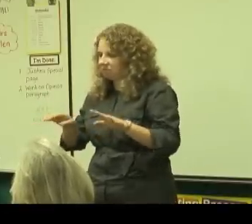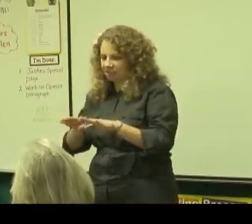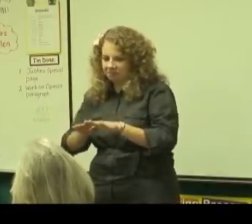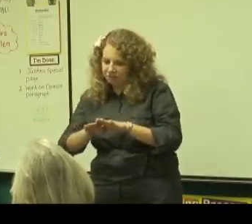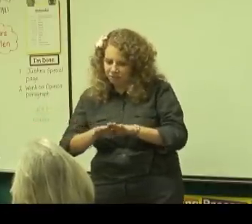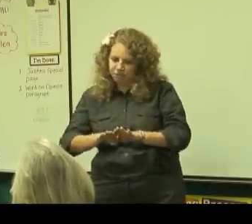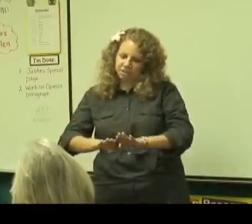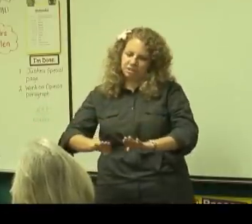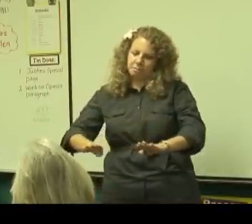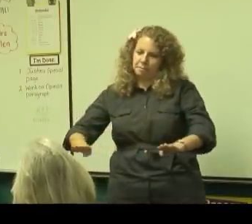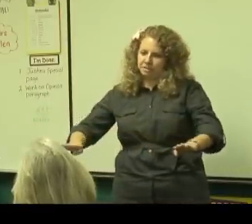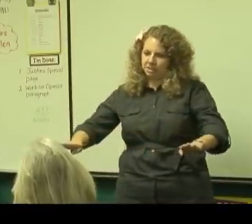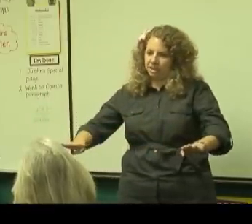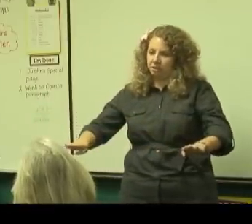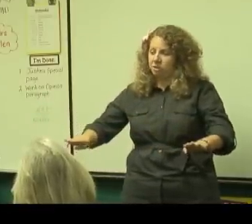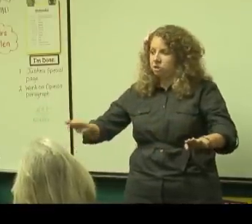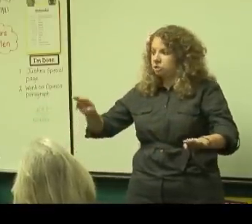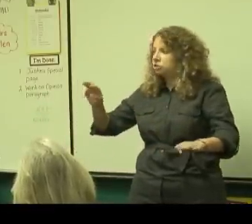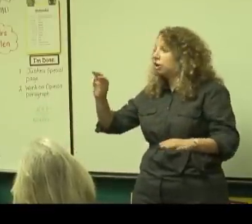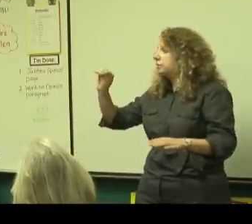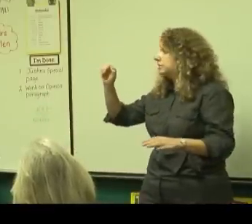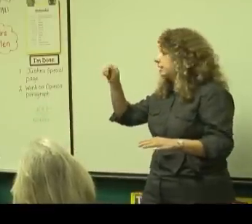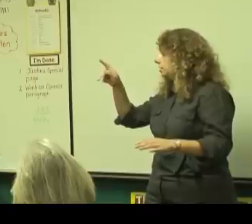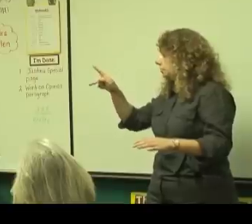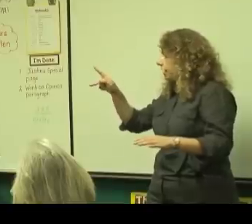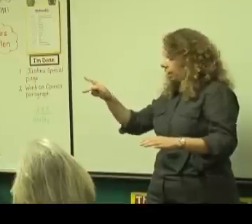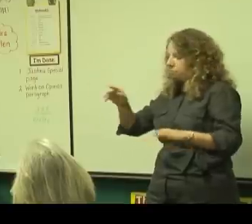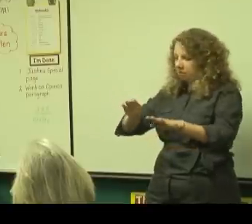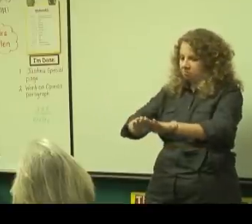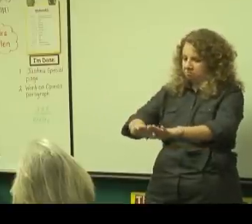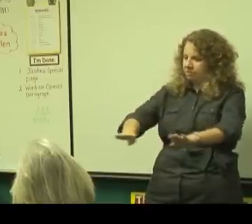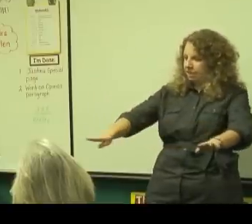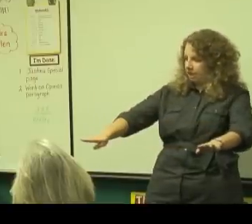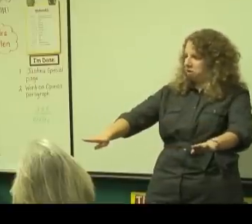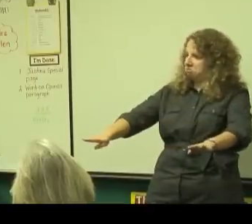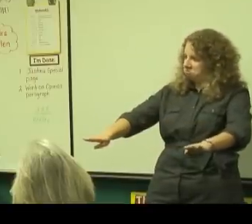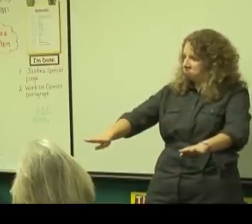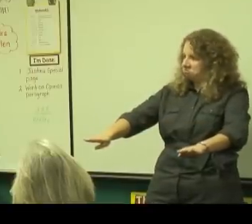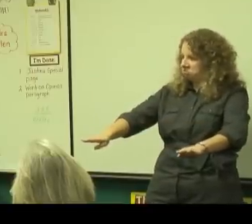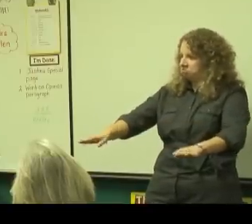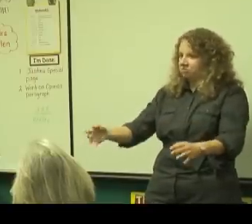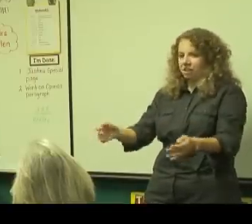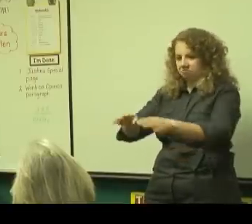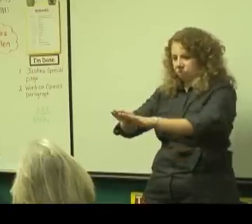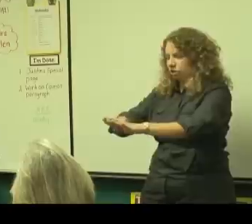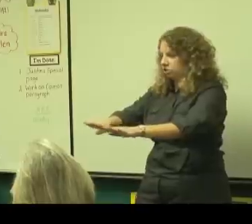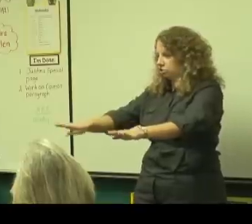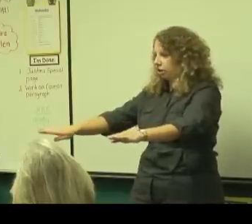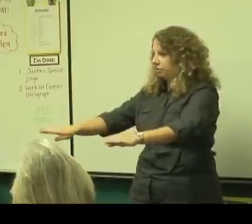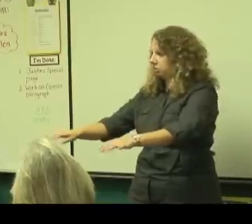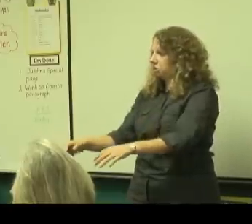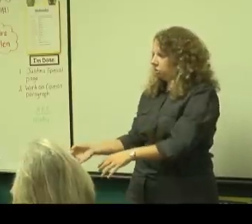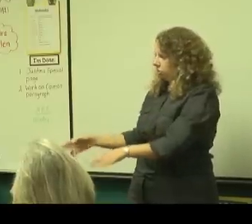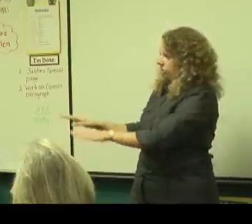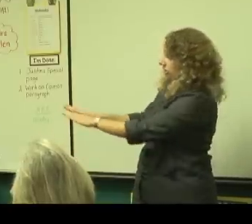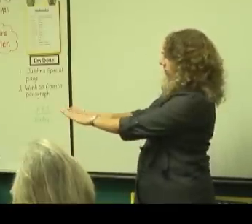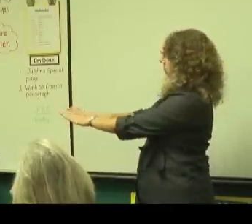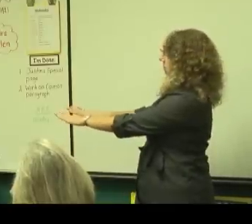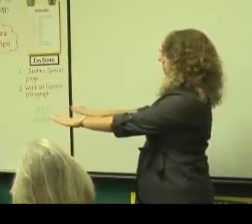Yeah, so like the map is laid out. So I would say the map, lay it out. Yeah, so I can describe it. Or it's